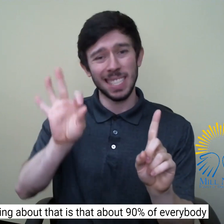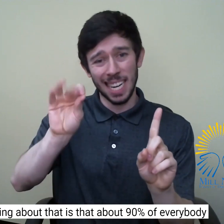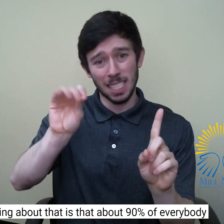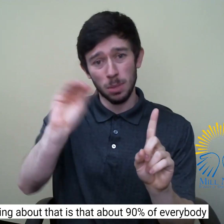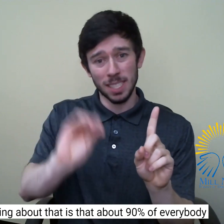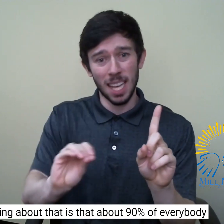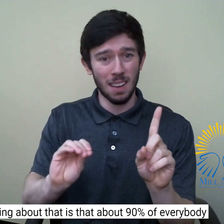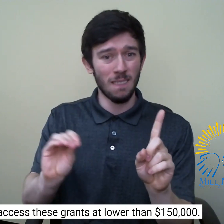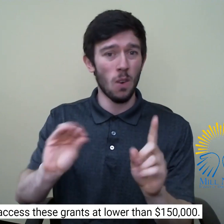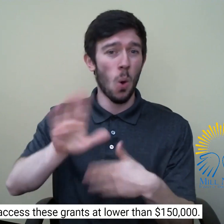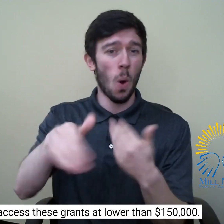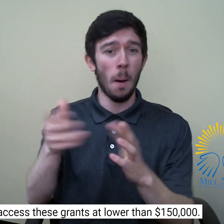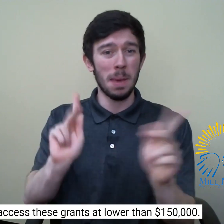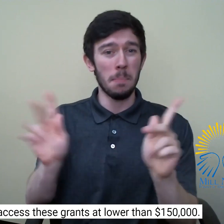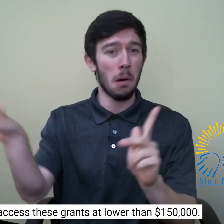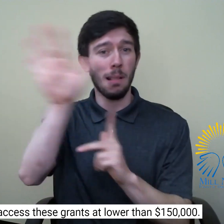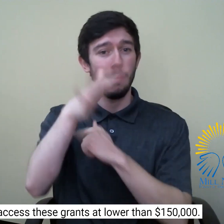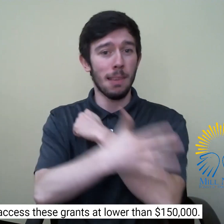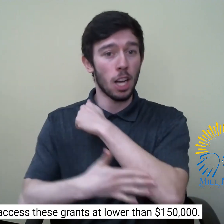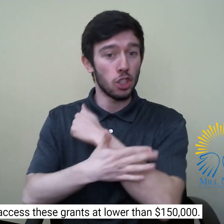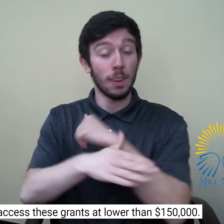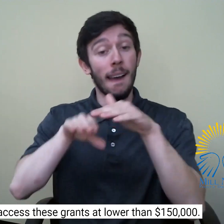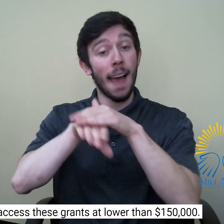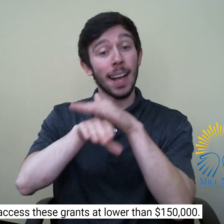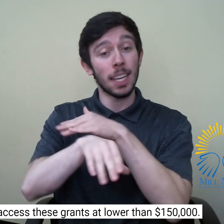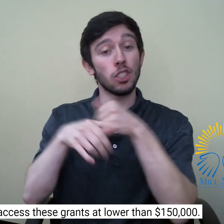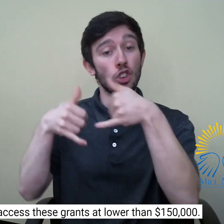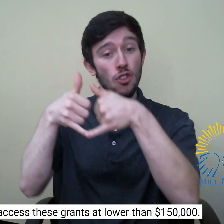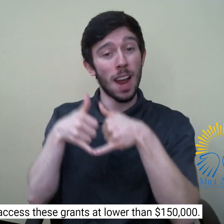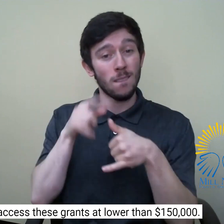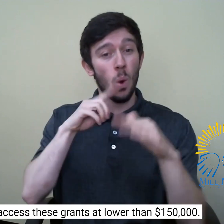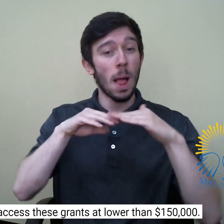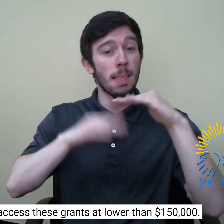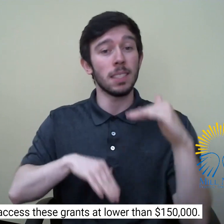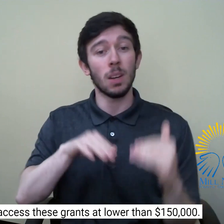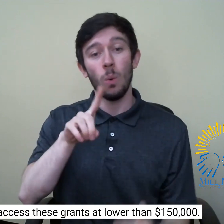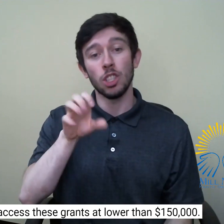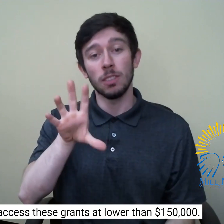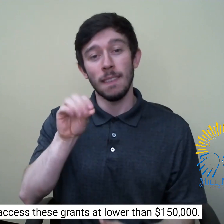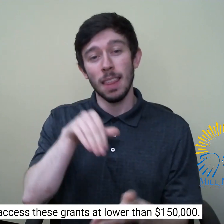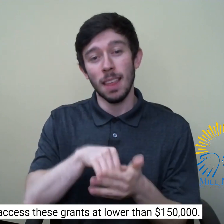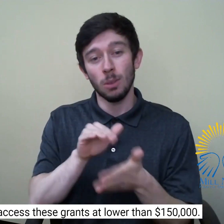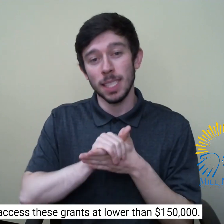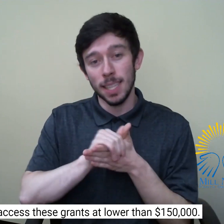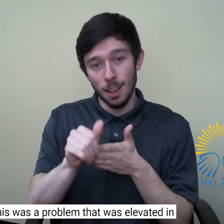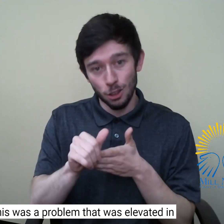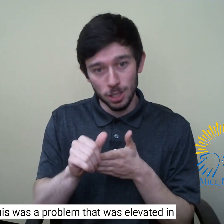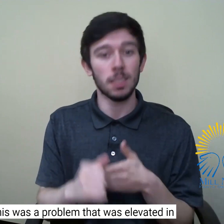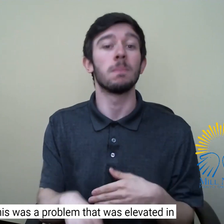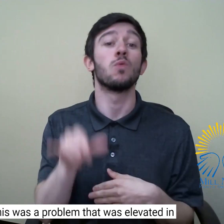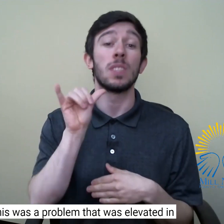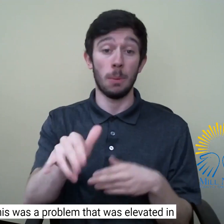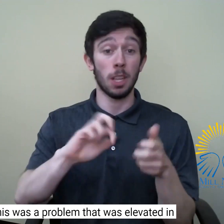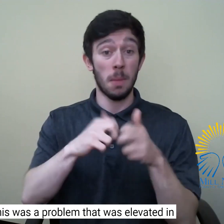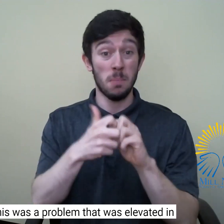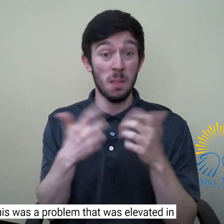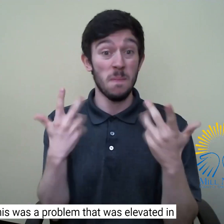of everybody in the country access these grants at lower than $150,000. And so this was a problem that was elevated